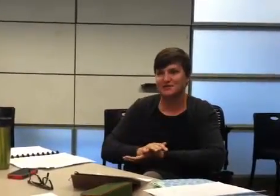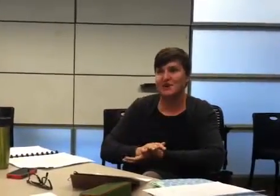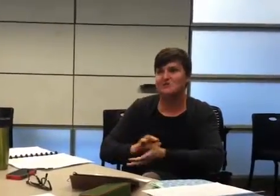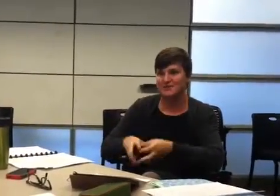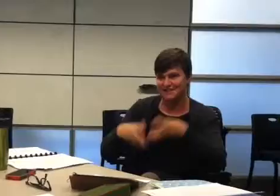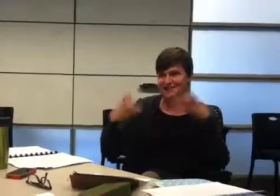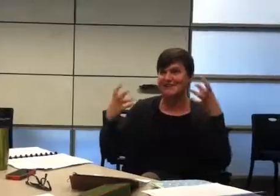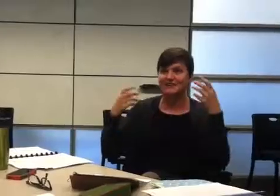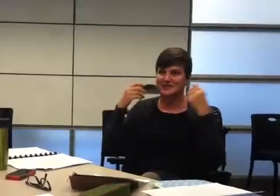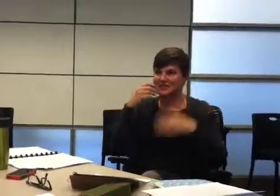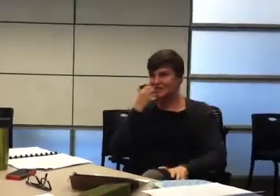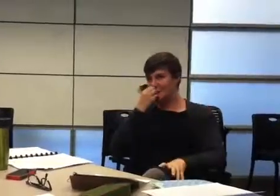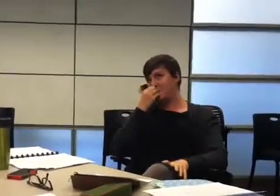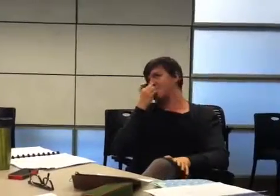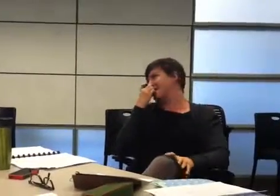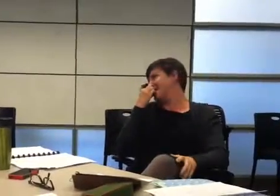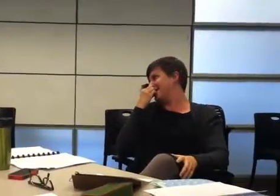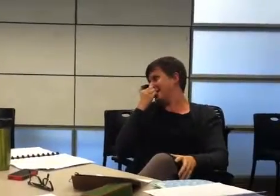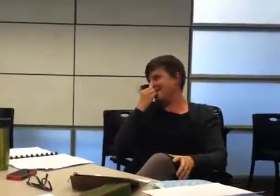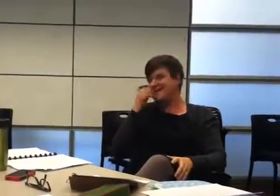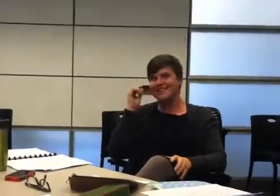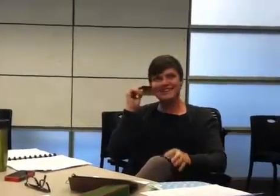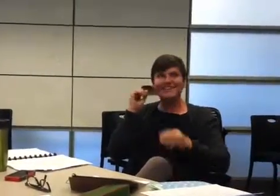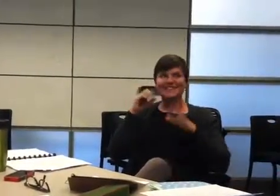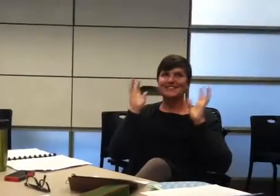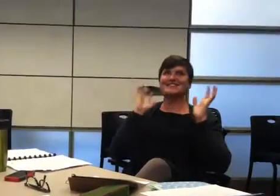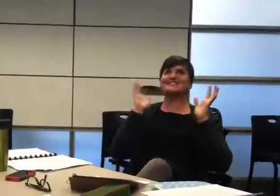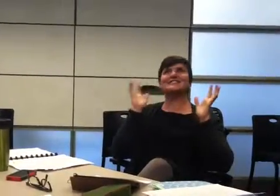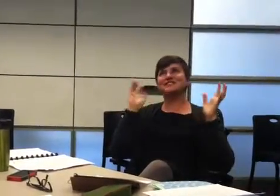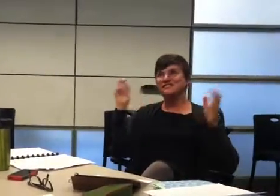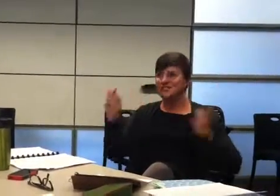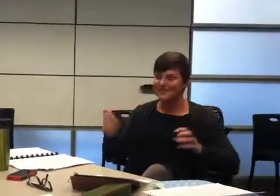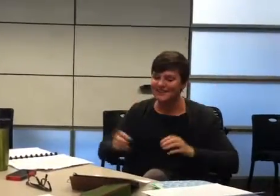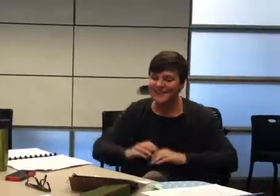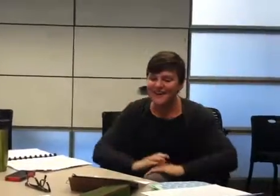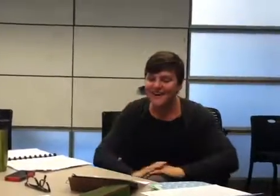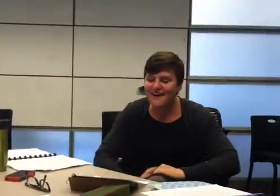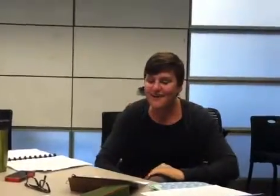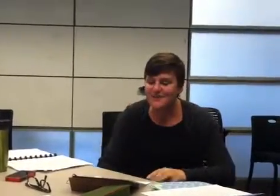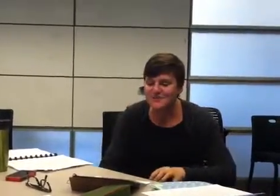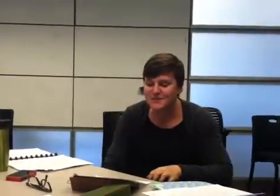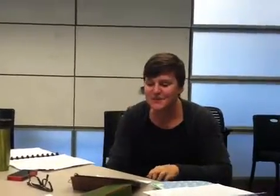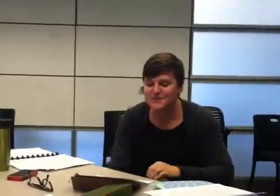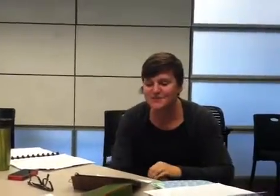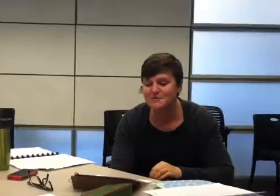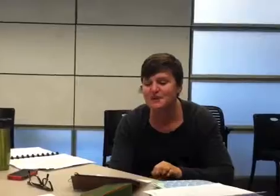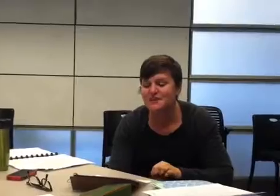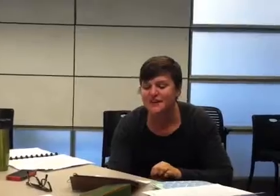of composition, and I was just like, oh my god, this is so cool, because they're smarter than I